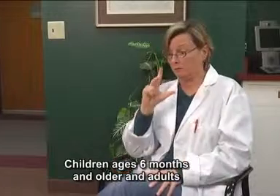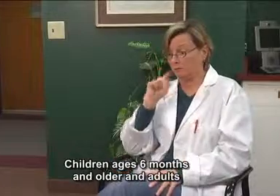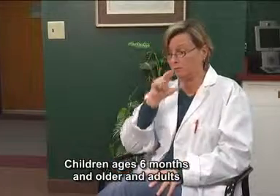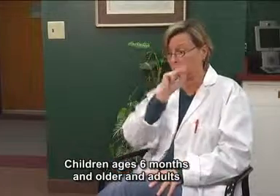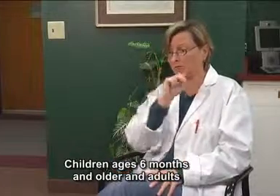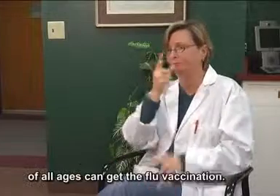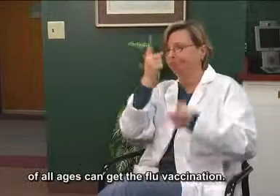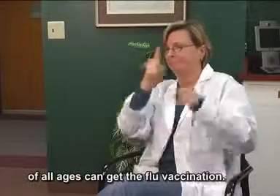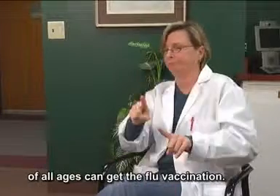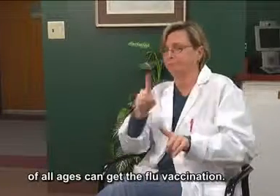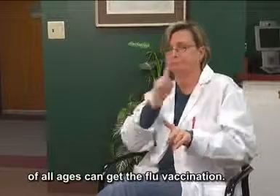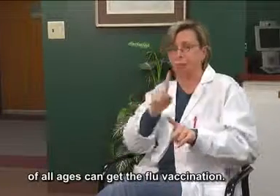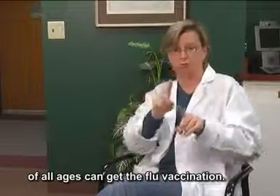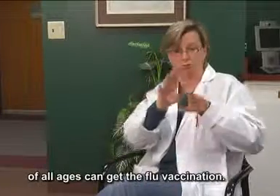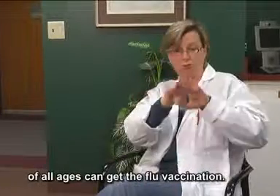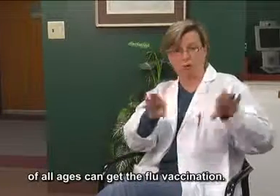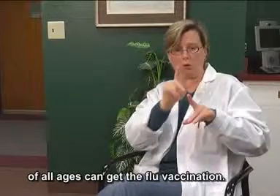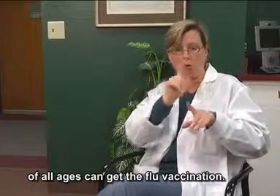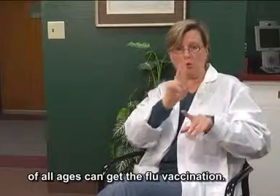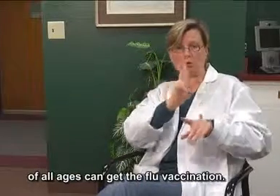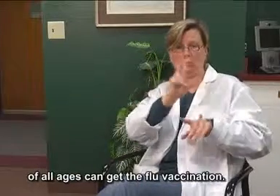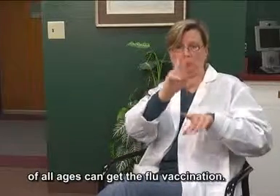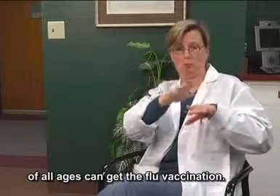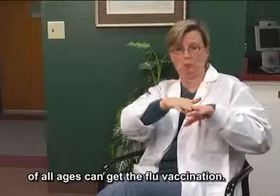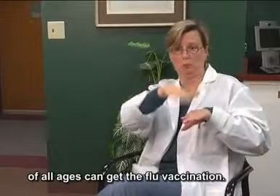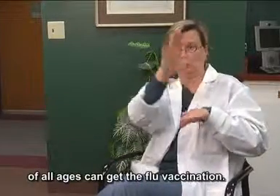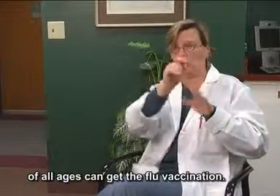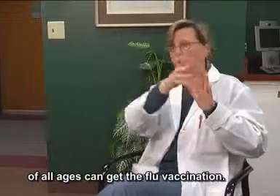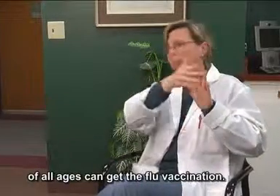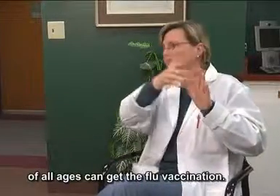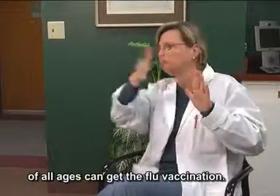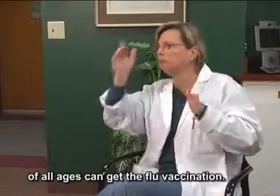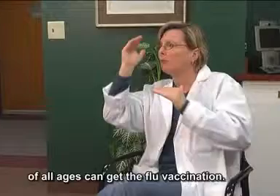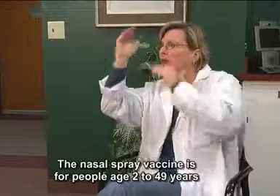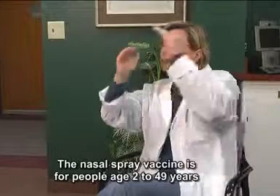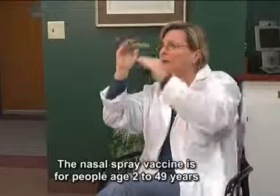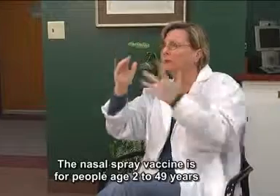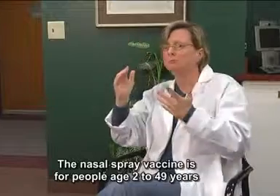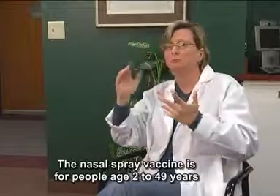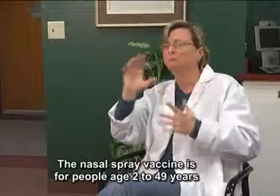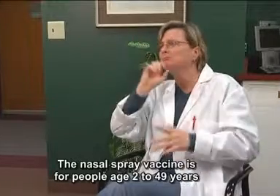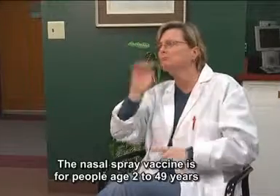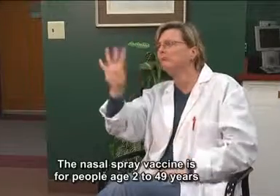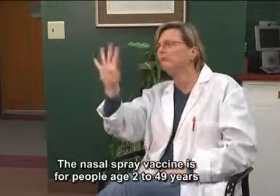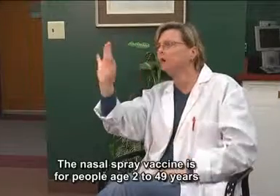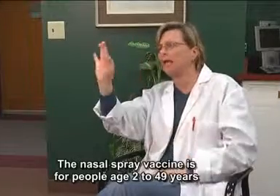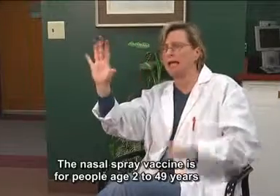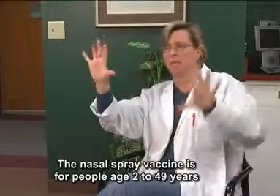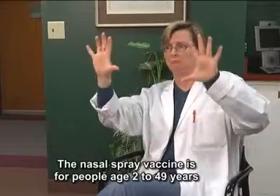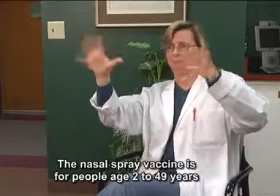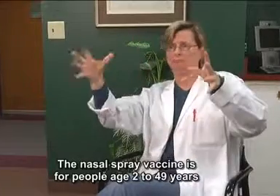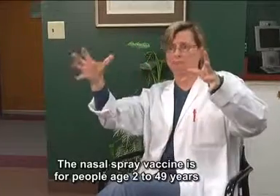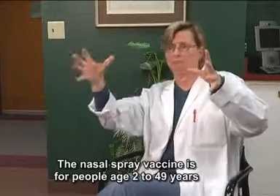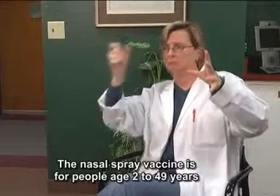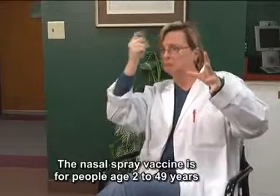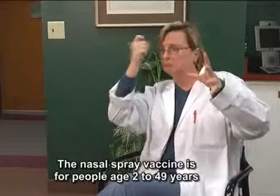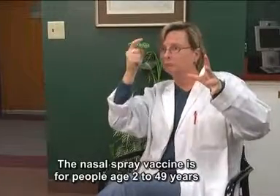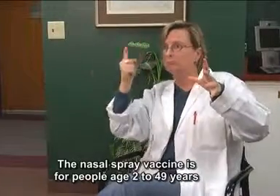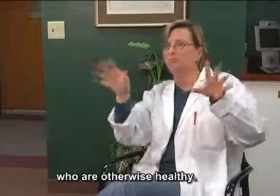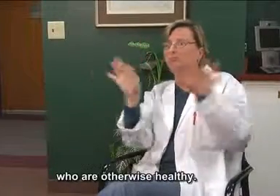adults of all ages can get the flu vaccination. The nasal spray is for people aged 2 to 49 years who